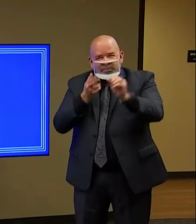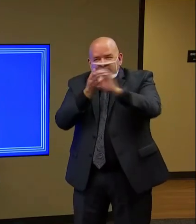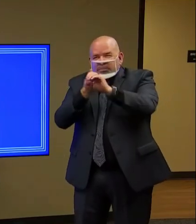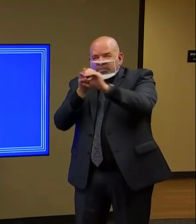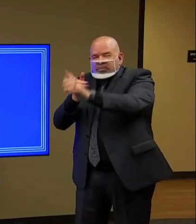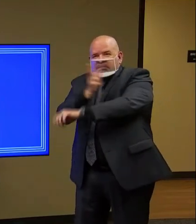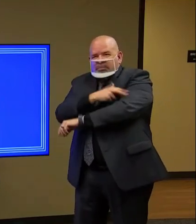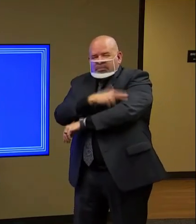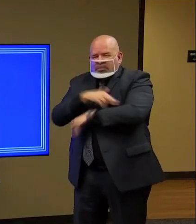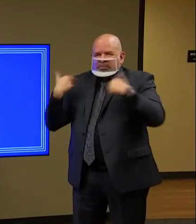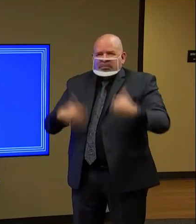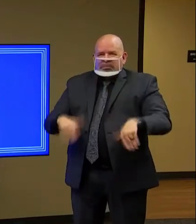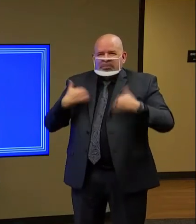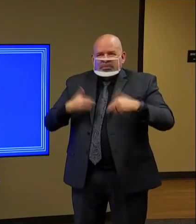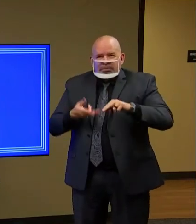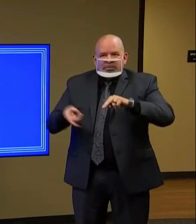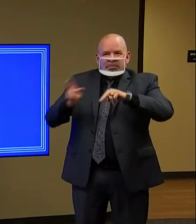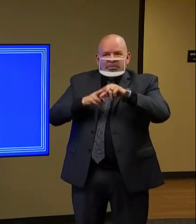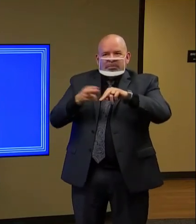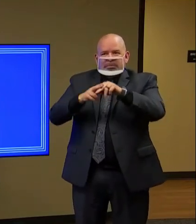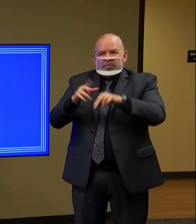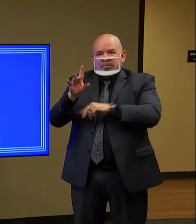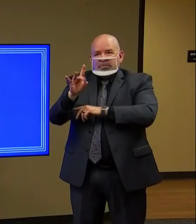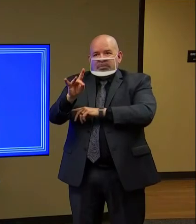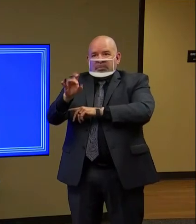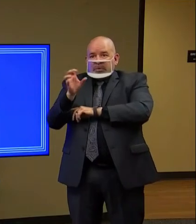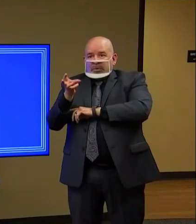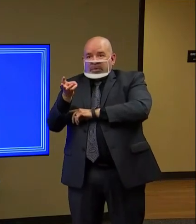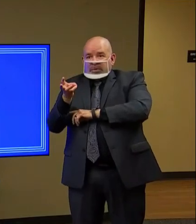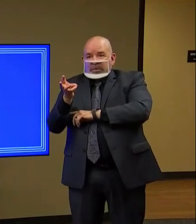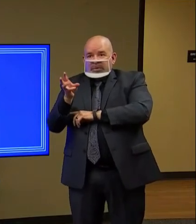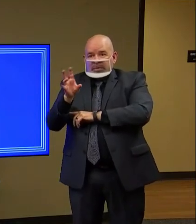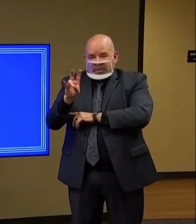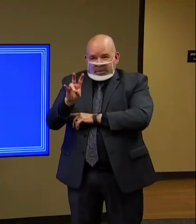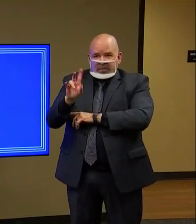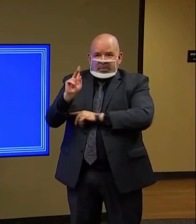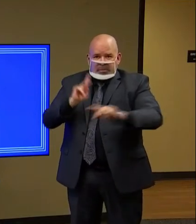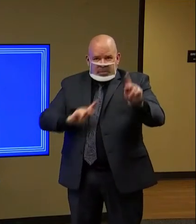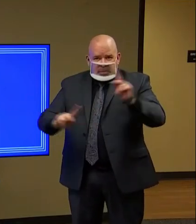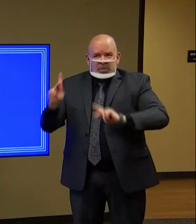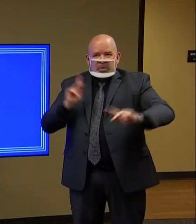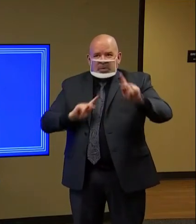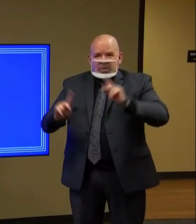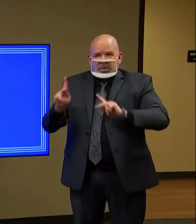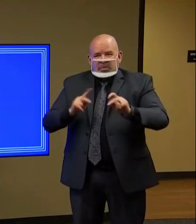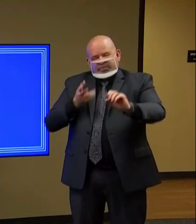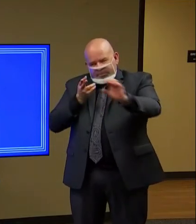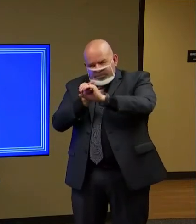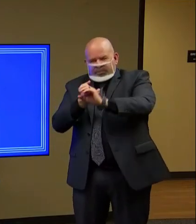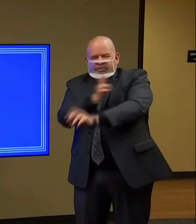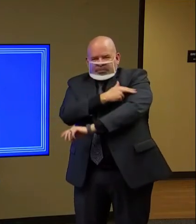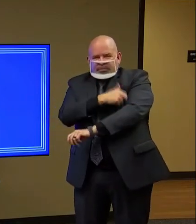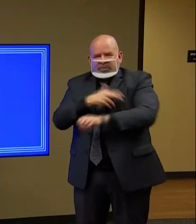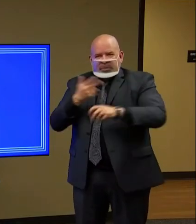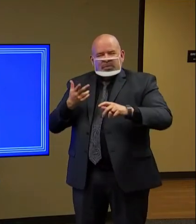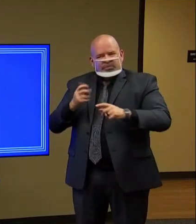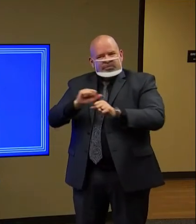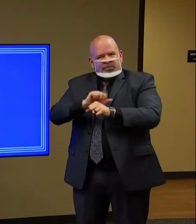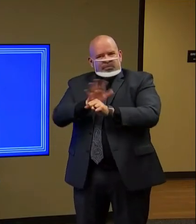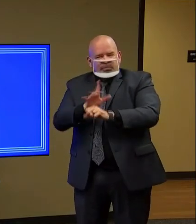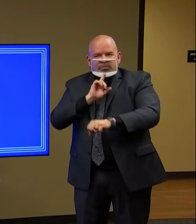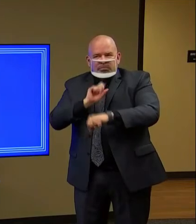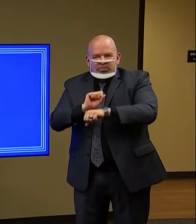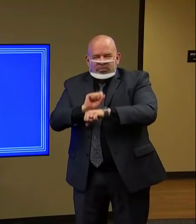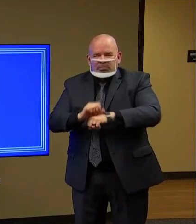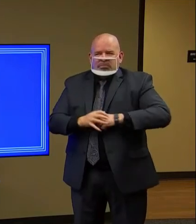867 patients hospitalized with COVID in Dallas County, nearly 30 more people than our